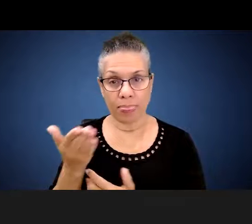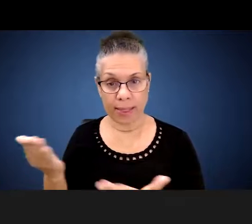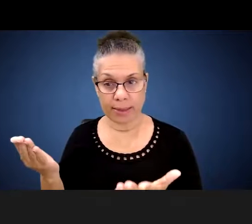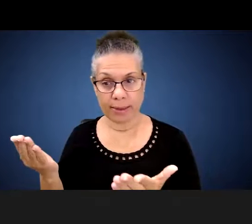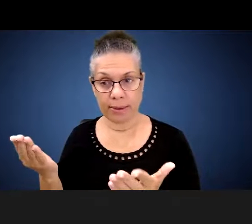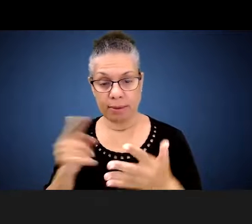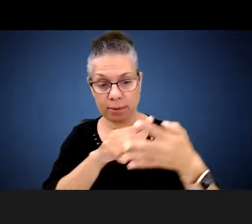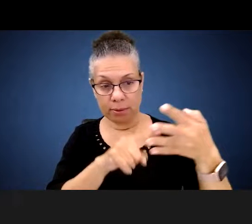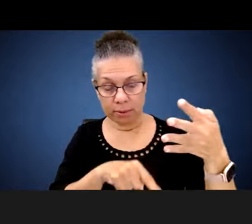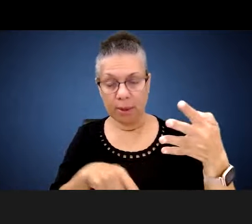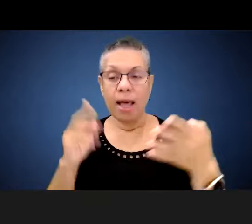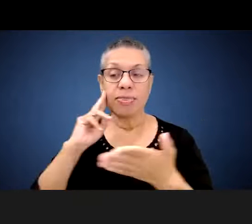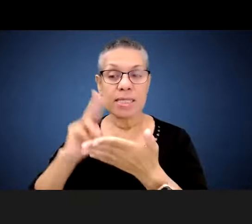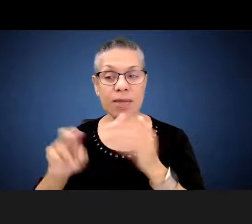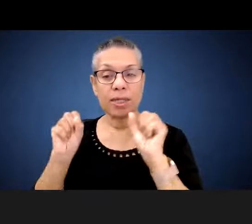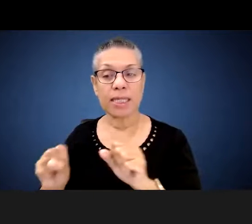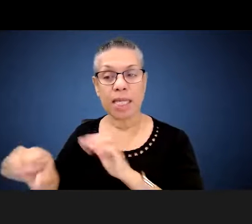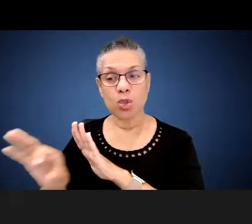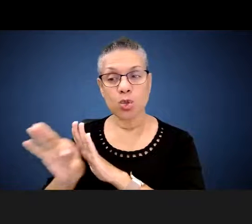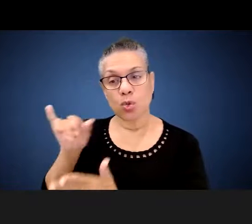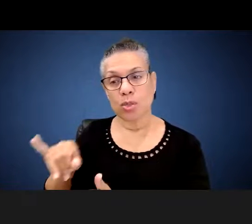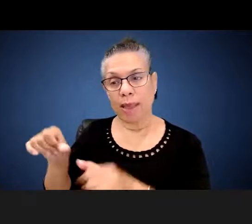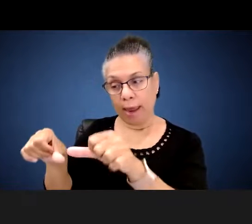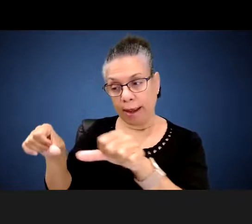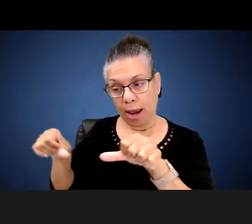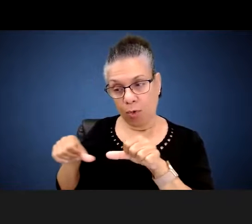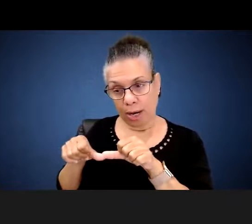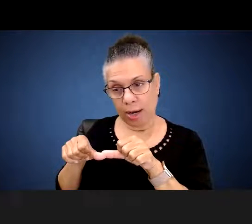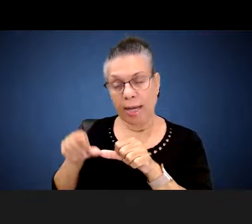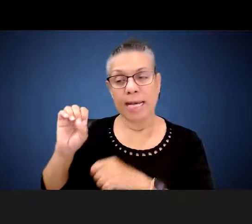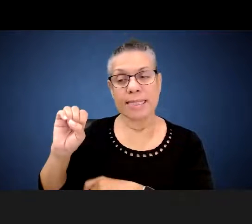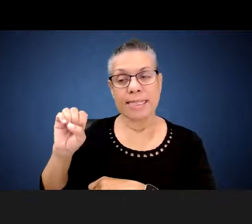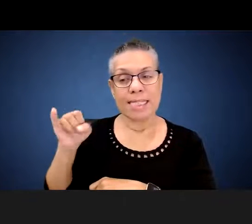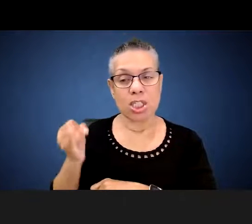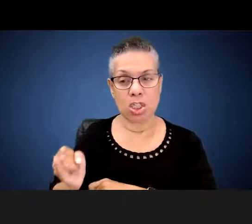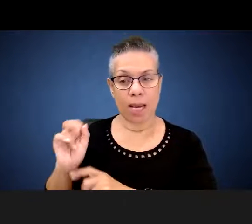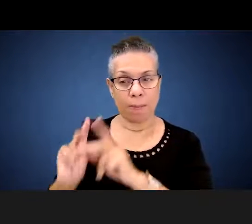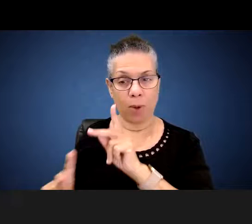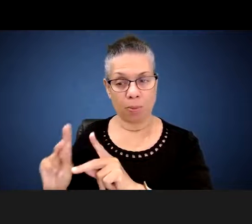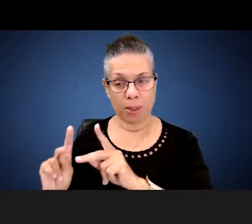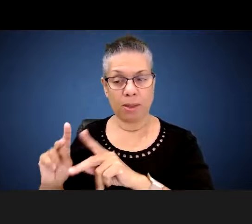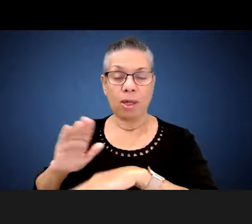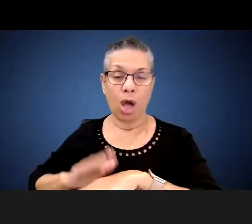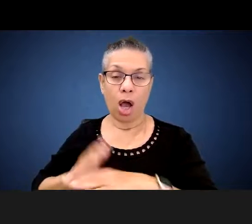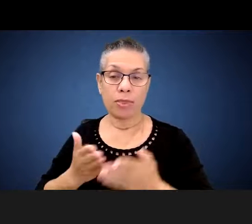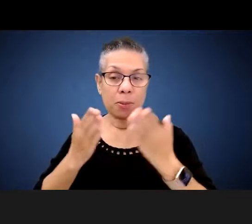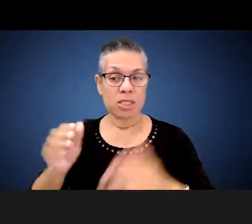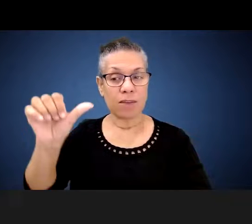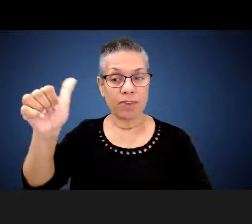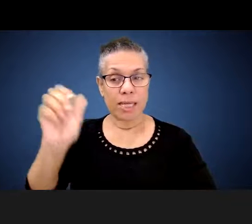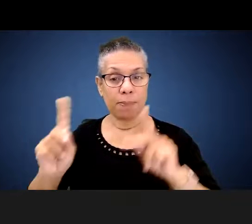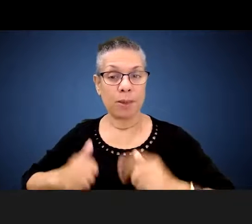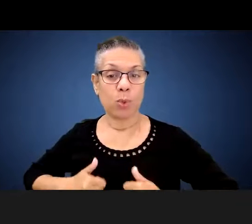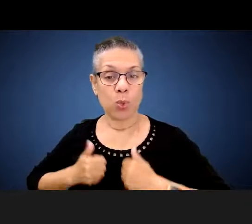the secretary may designate that geographic portion as an EJ population upon the petition of at least 10